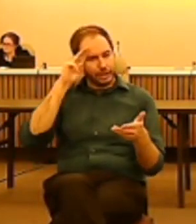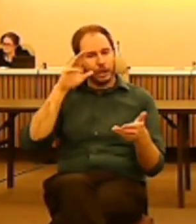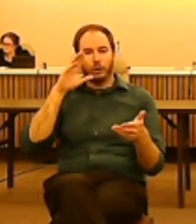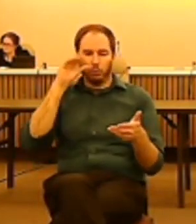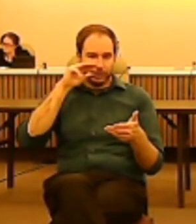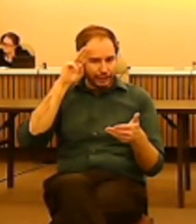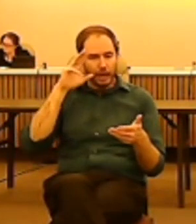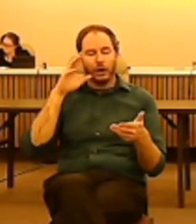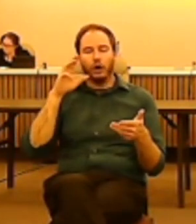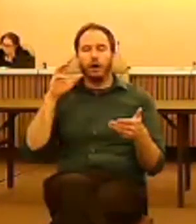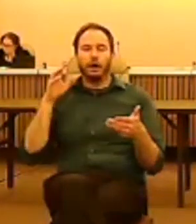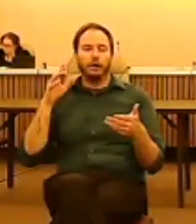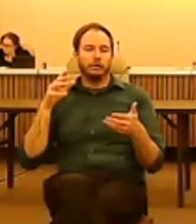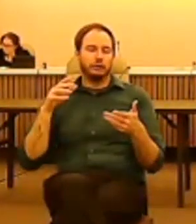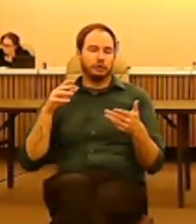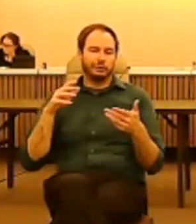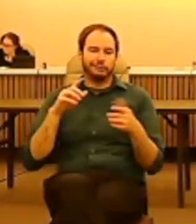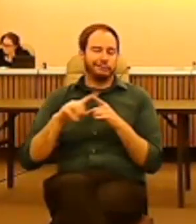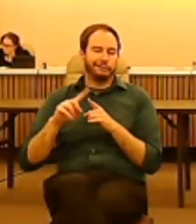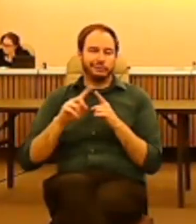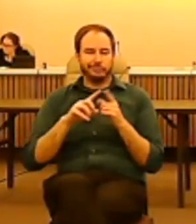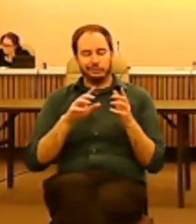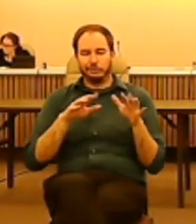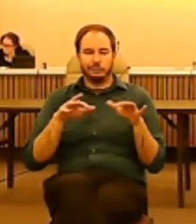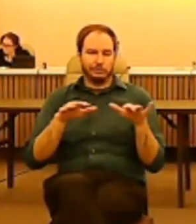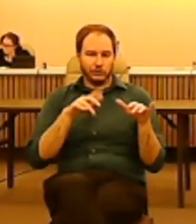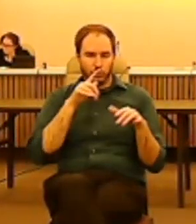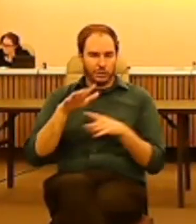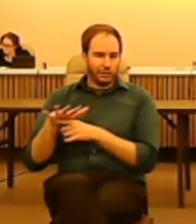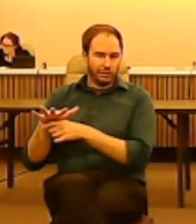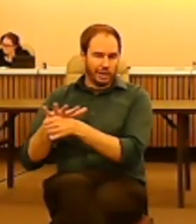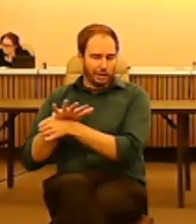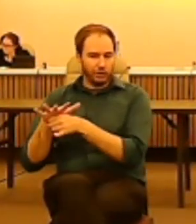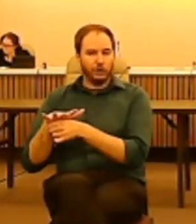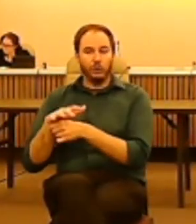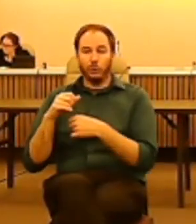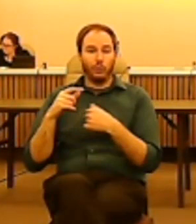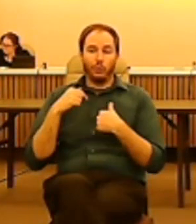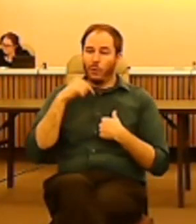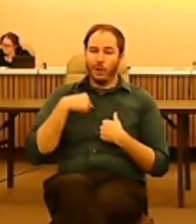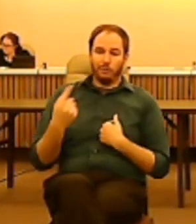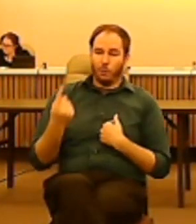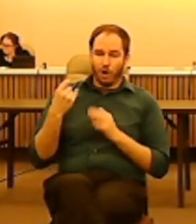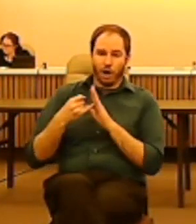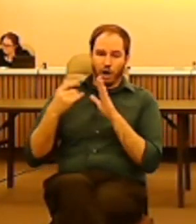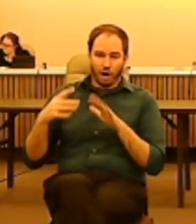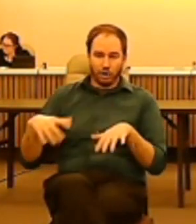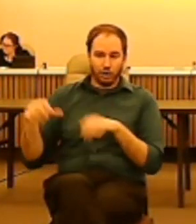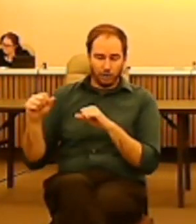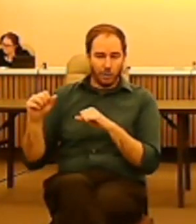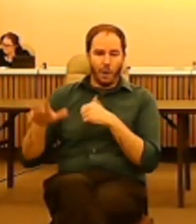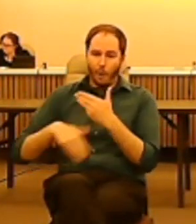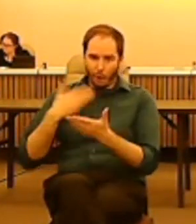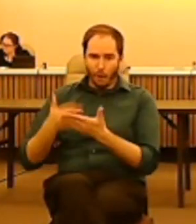Scout troops, other individuals, instead of having a single artist build them